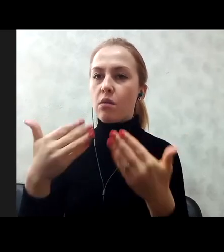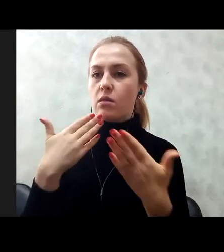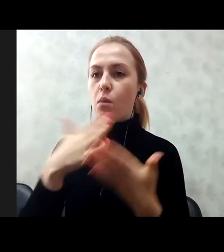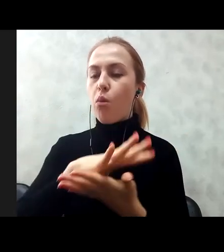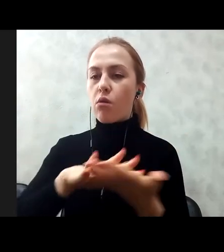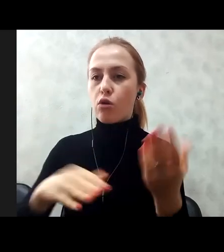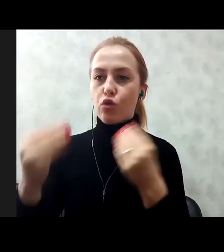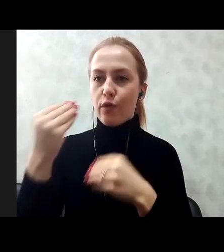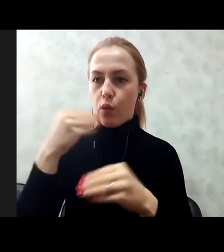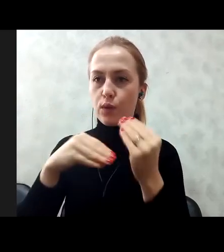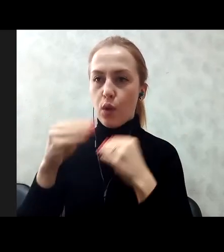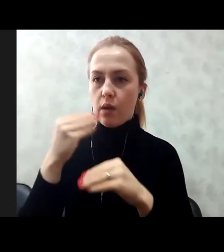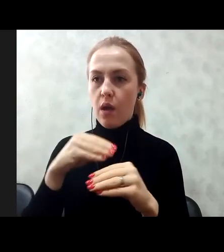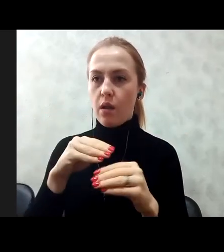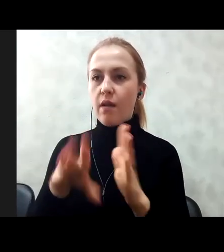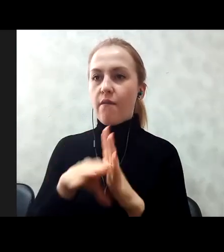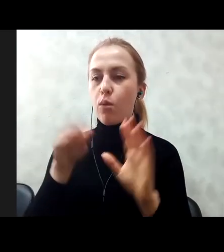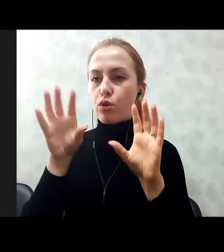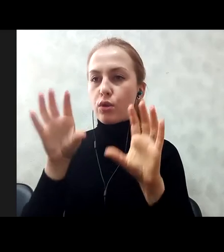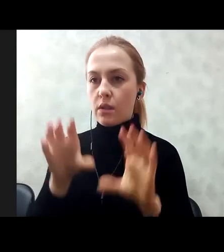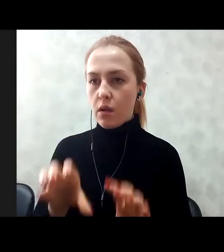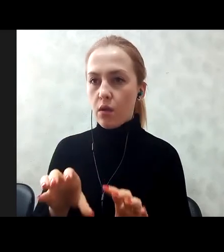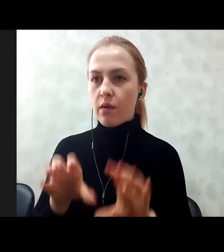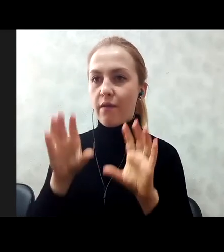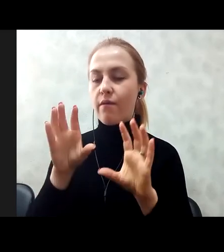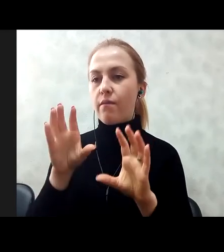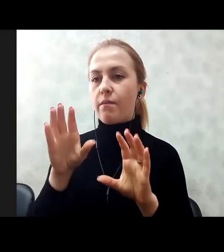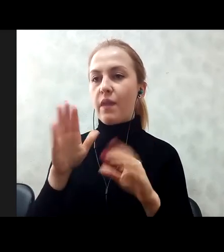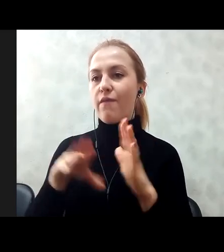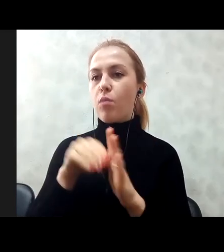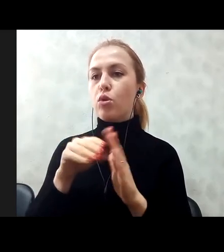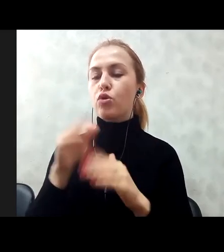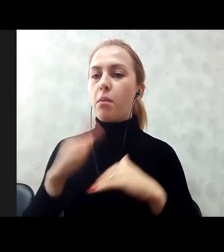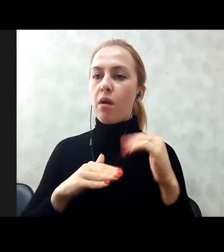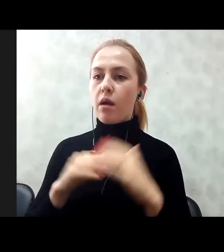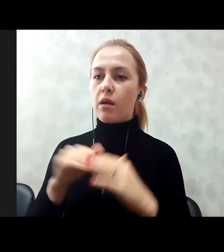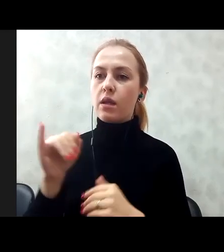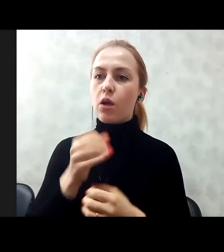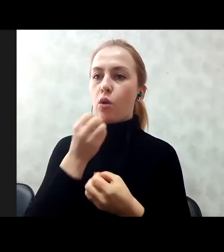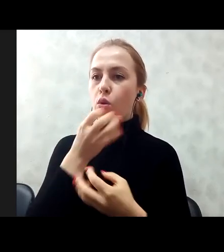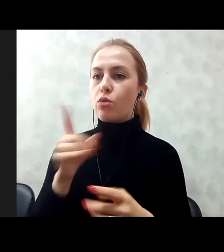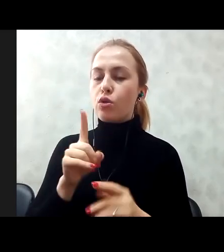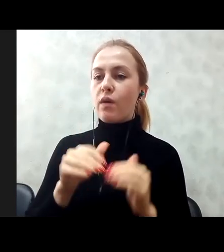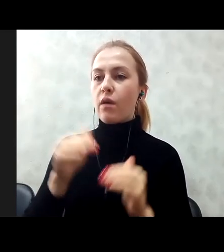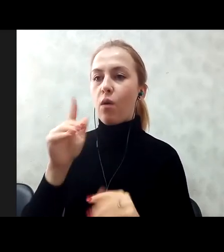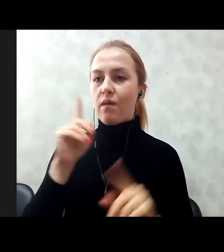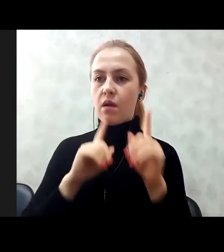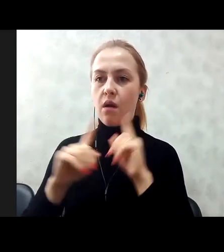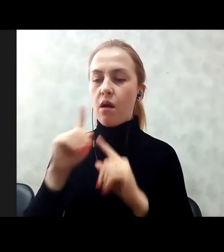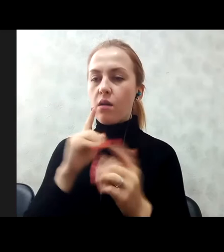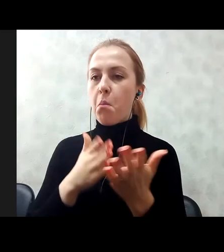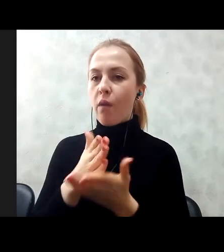roundtables and other events to discuss the outcomes of the elections and to propose certain recommendations. We